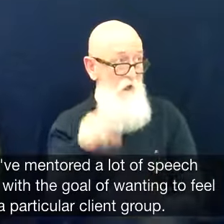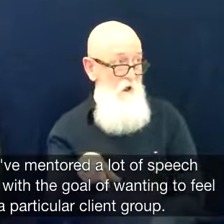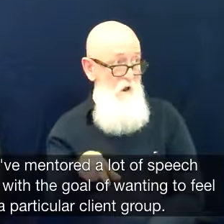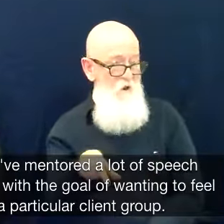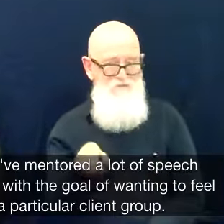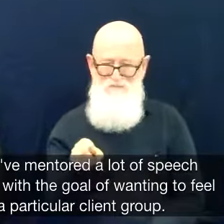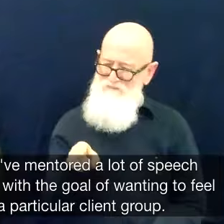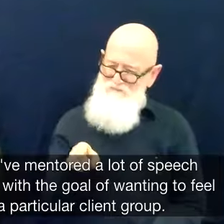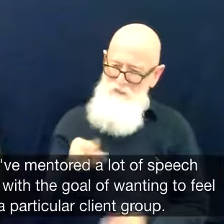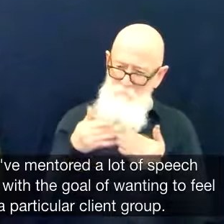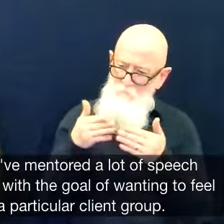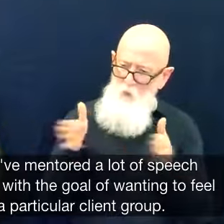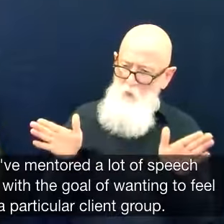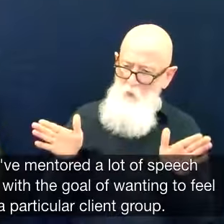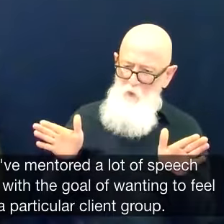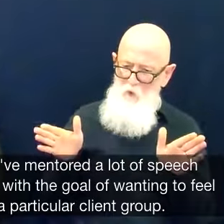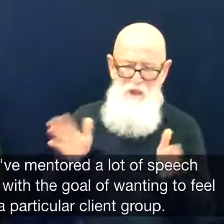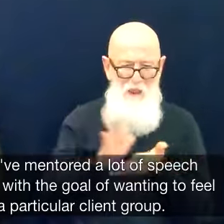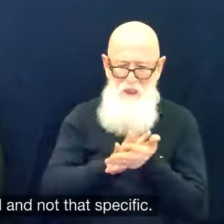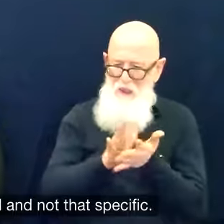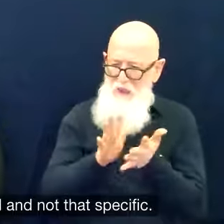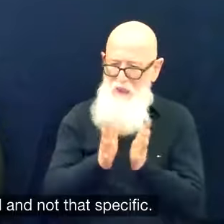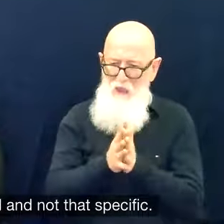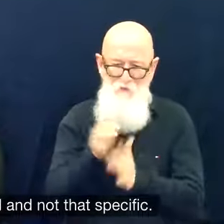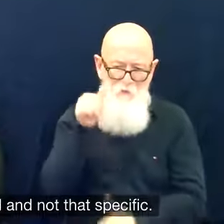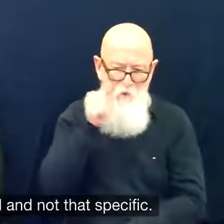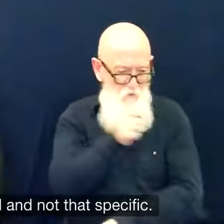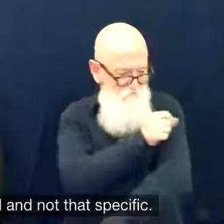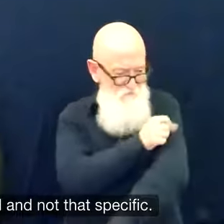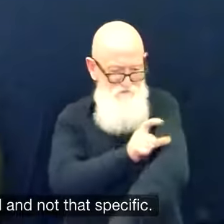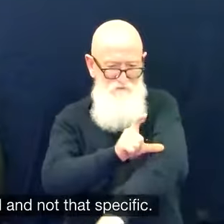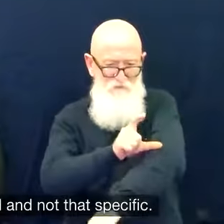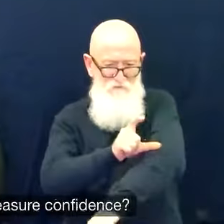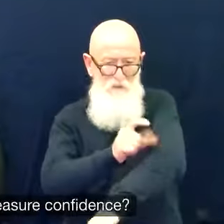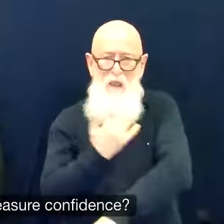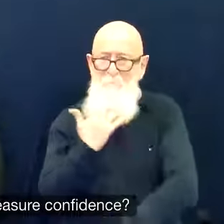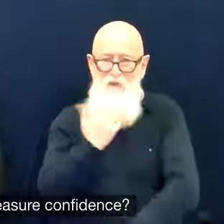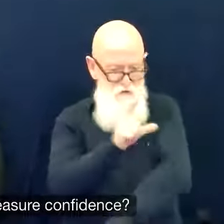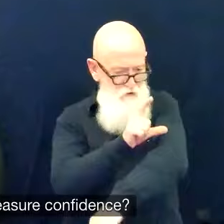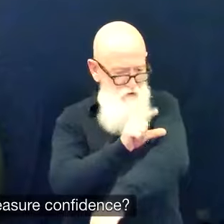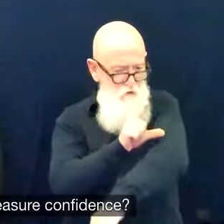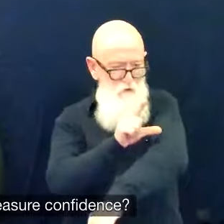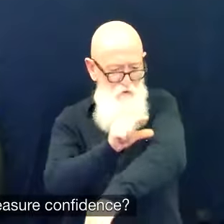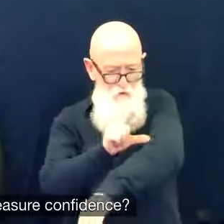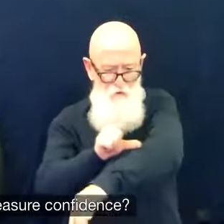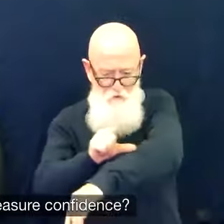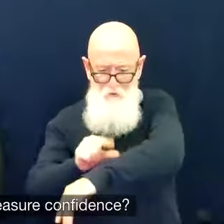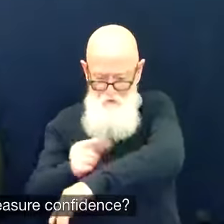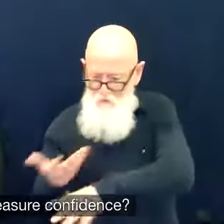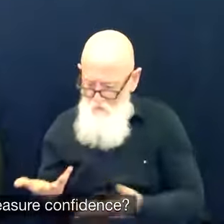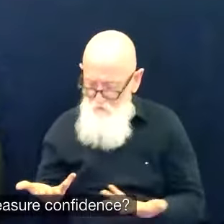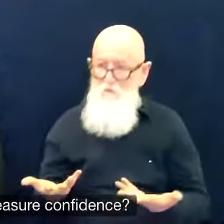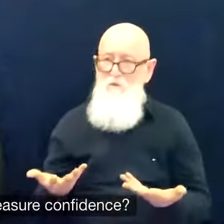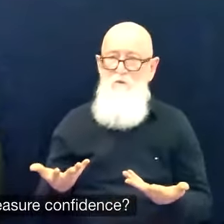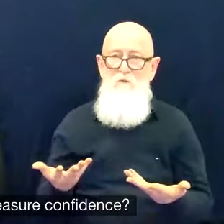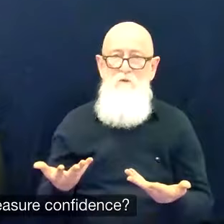that specific. Confidence, how do you measure confidence? So we often talk it through and